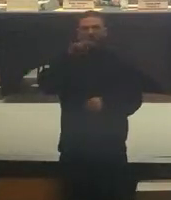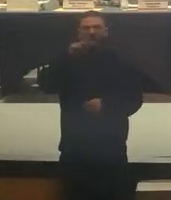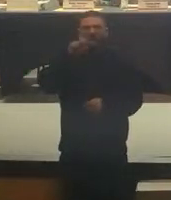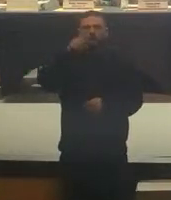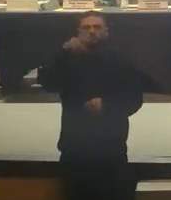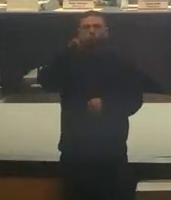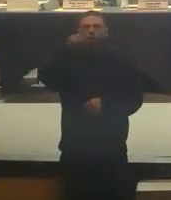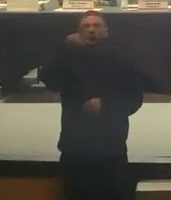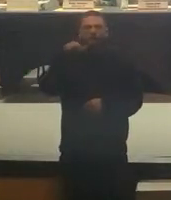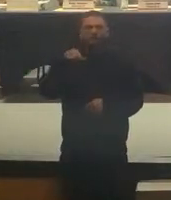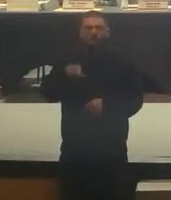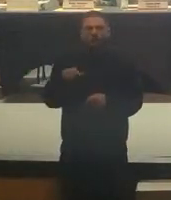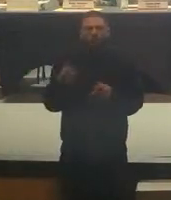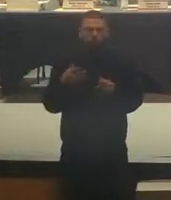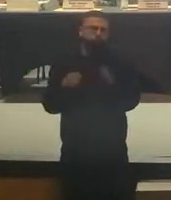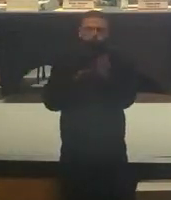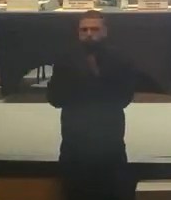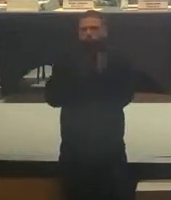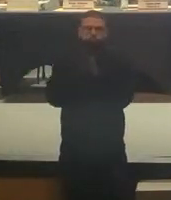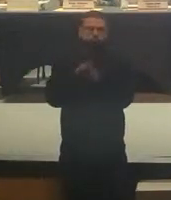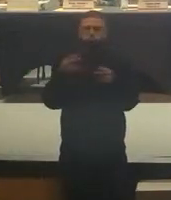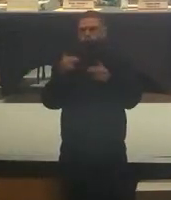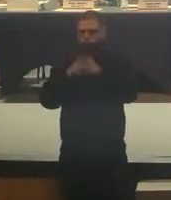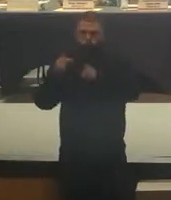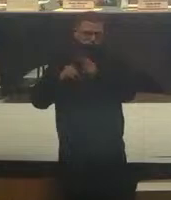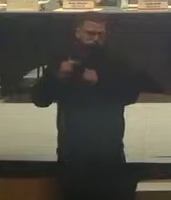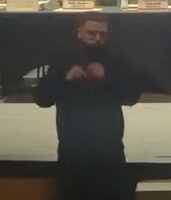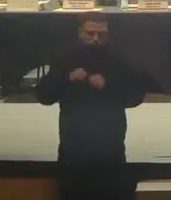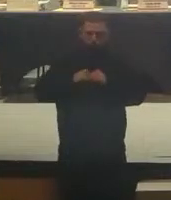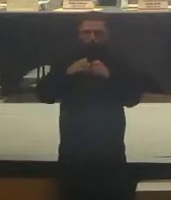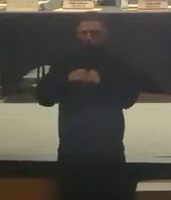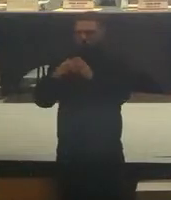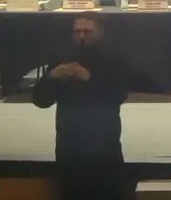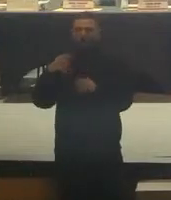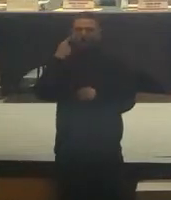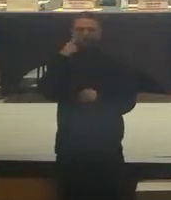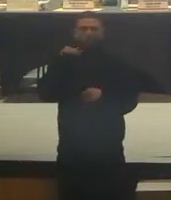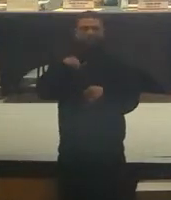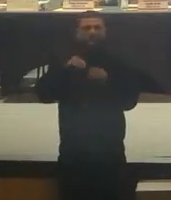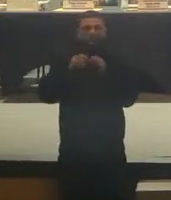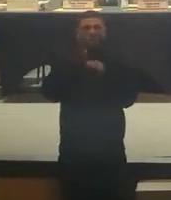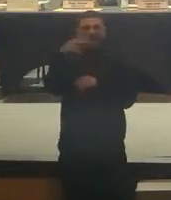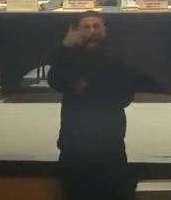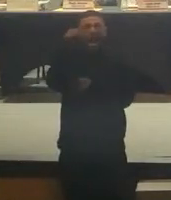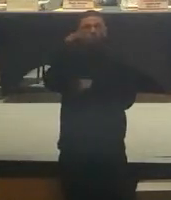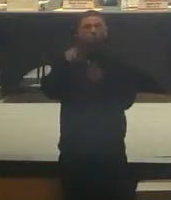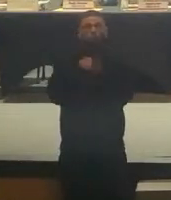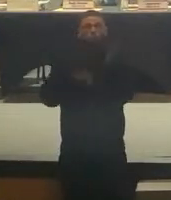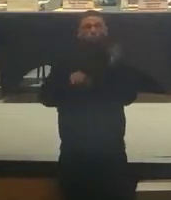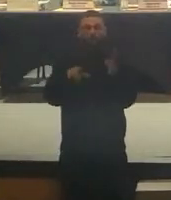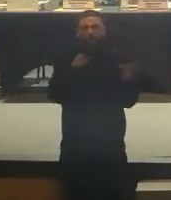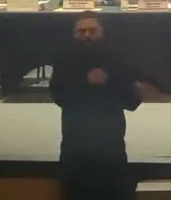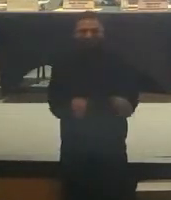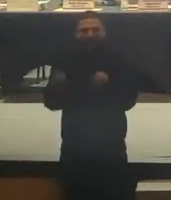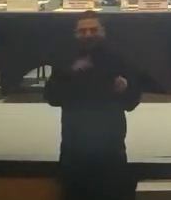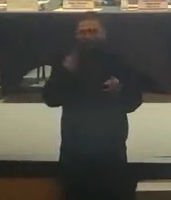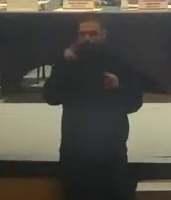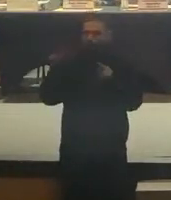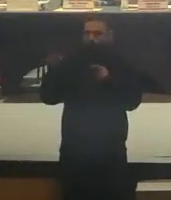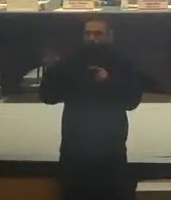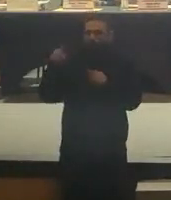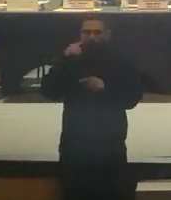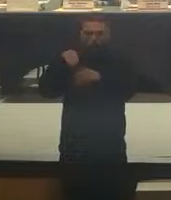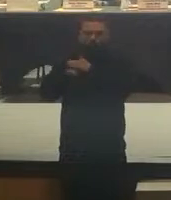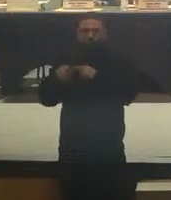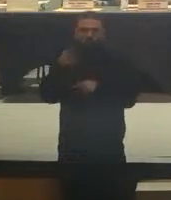under construction and the number of additional high school students these are expected to yield in the Liberty High School attendance zone in the